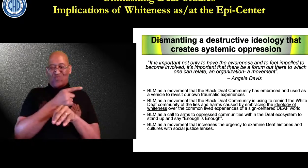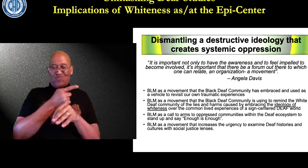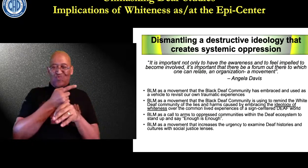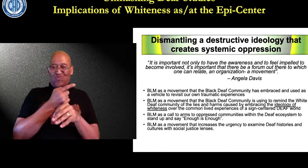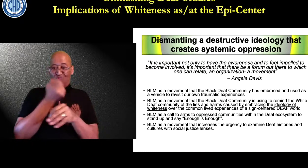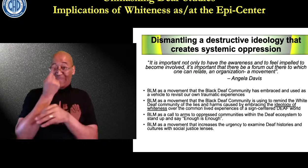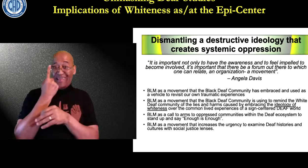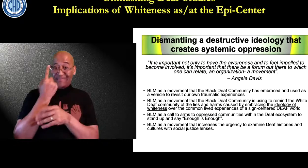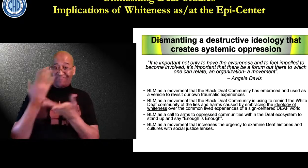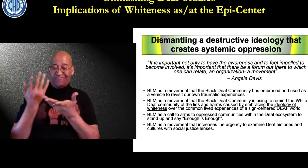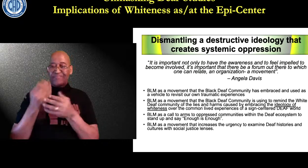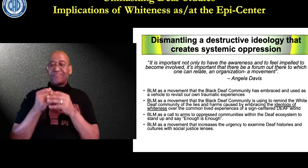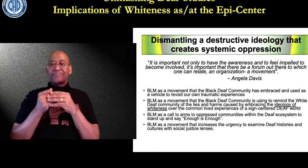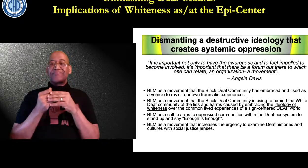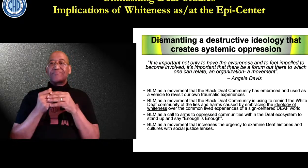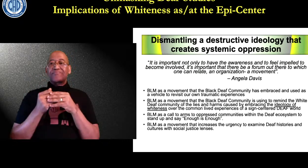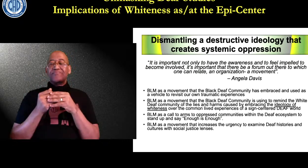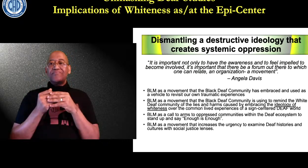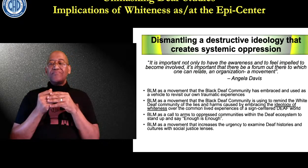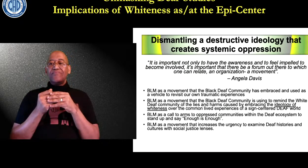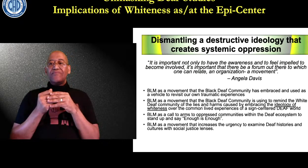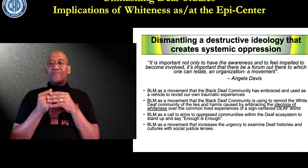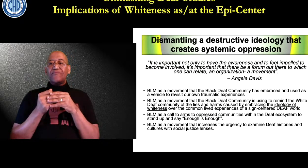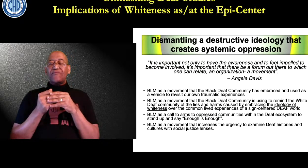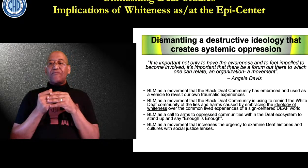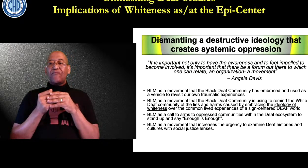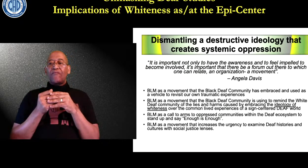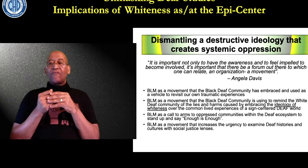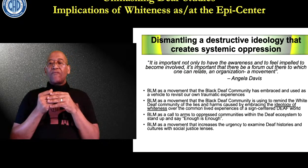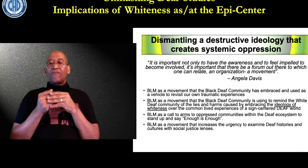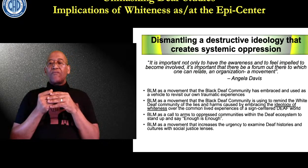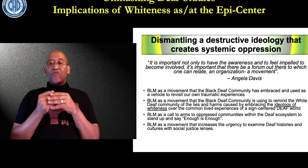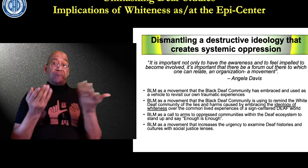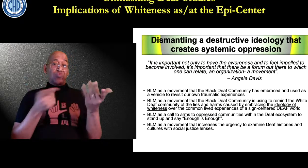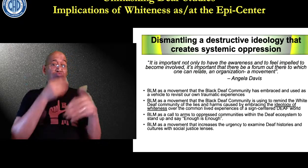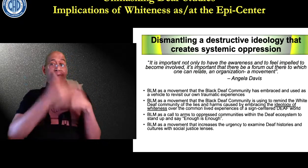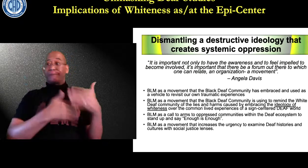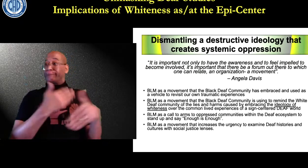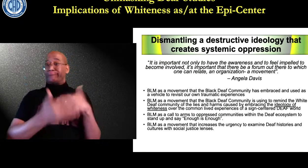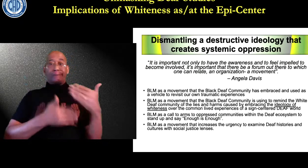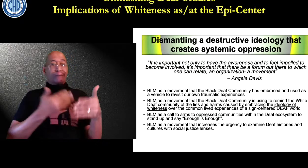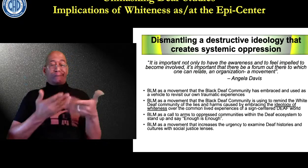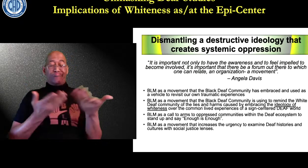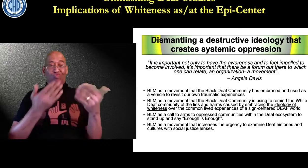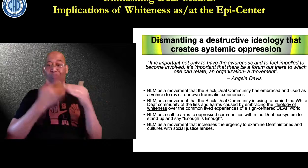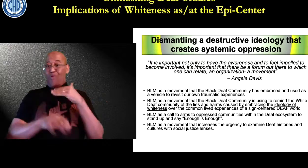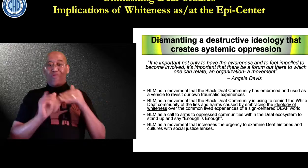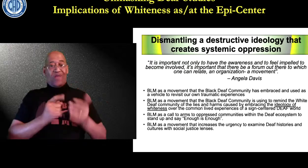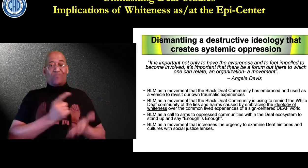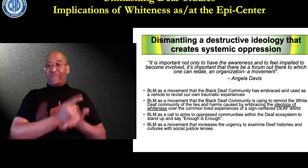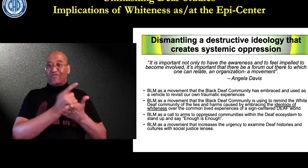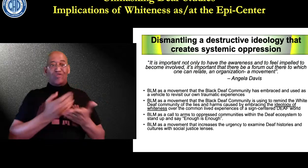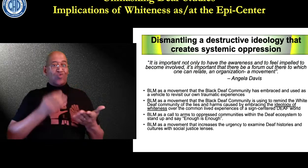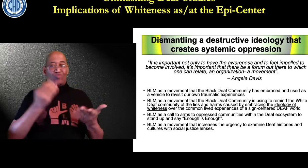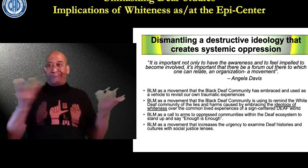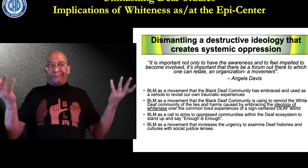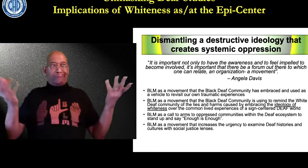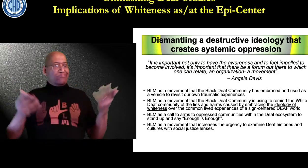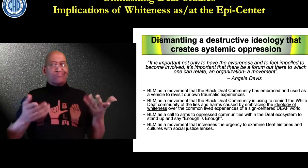the trauma to happen and you don't even think it's important to understand that. We'll switch interpreters